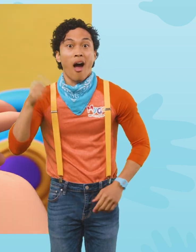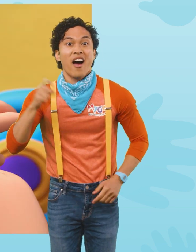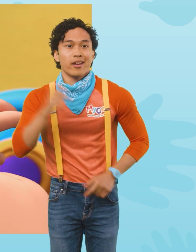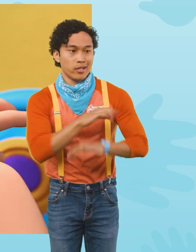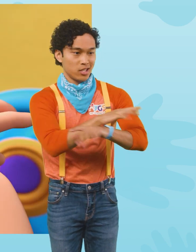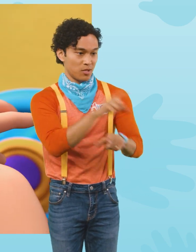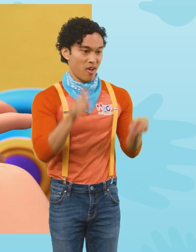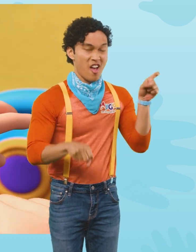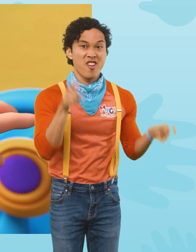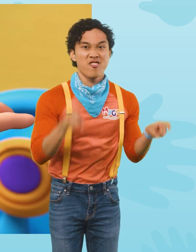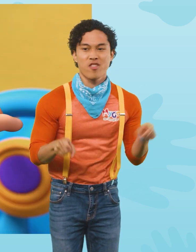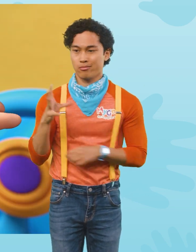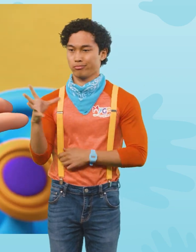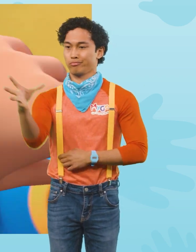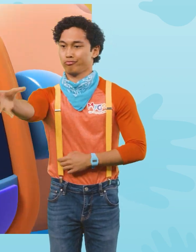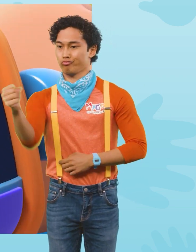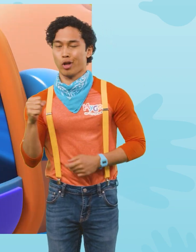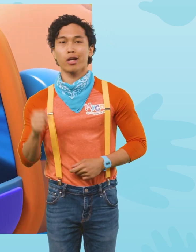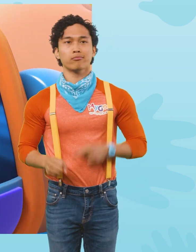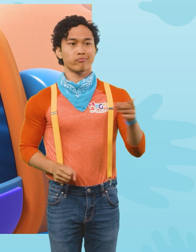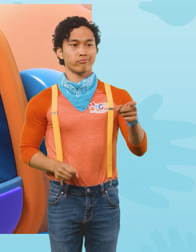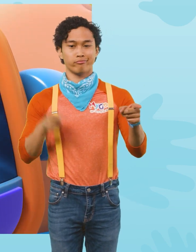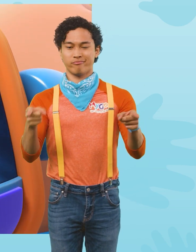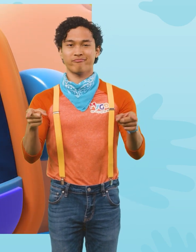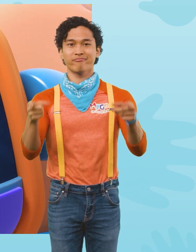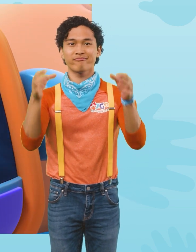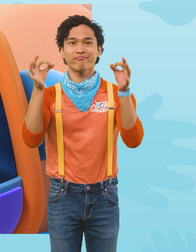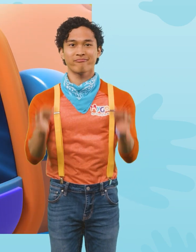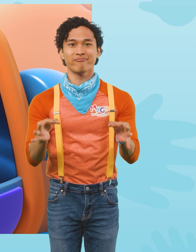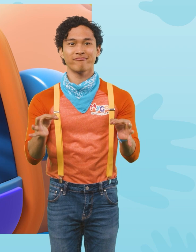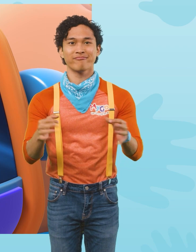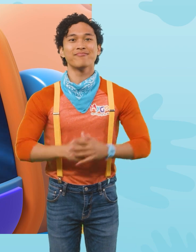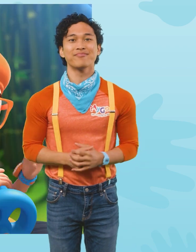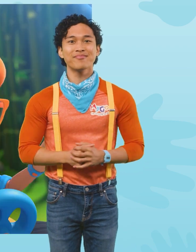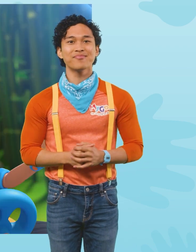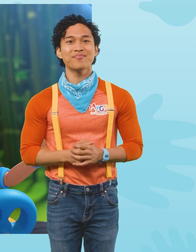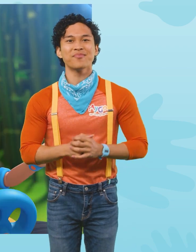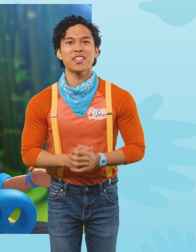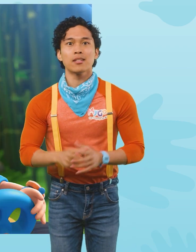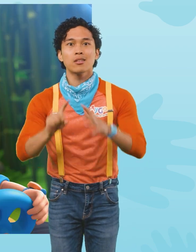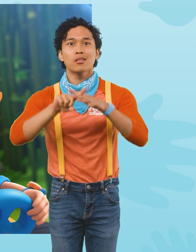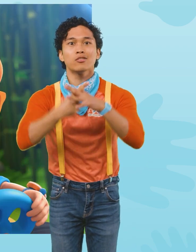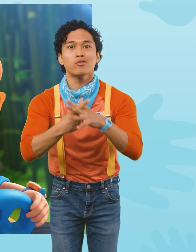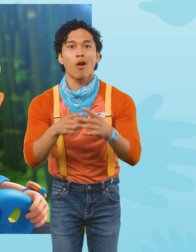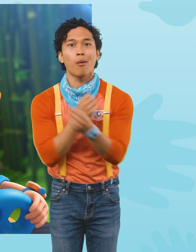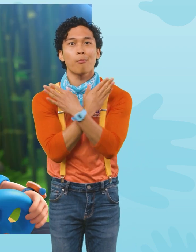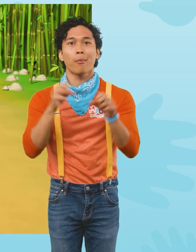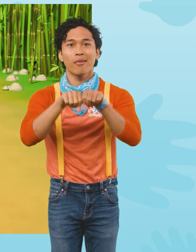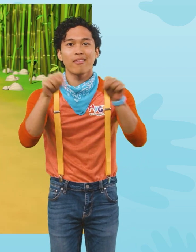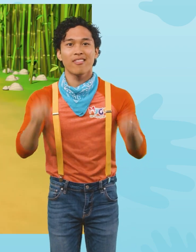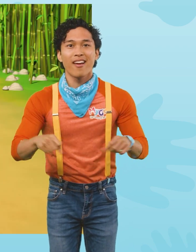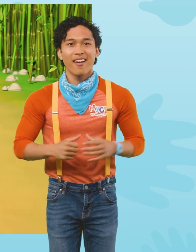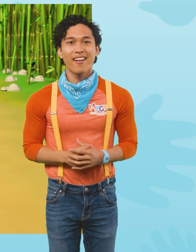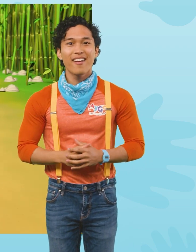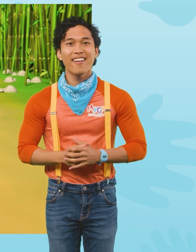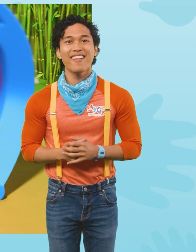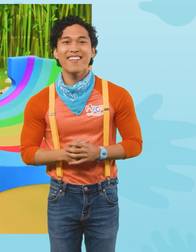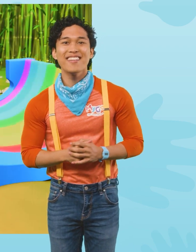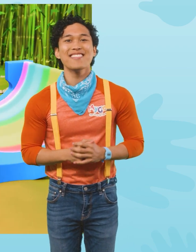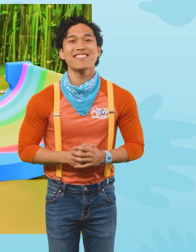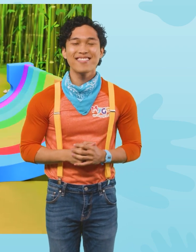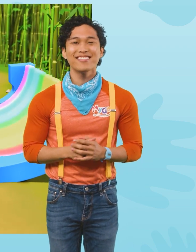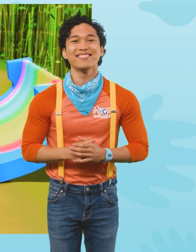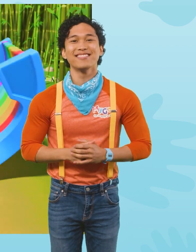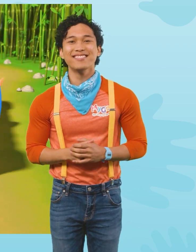legs and the grabber arm. Spider legs, grabber arm, confirmed. Activate Blippi Station.